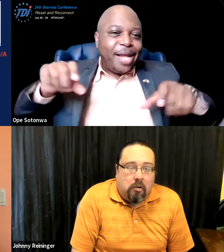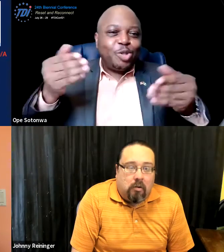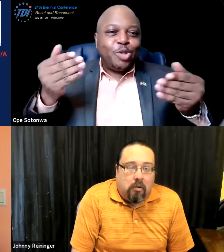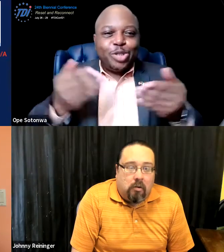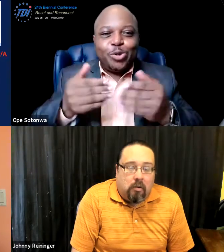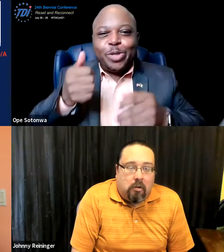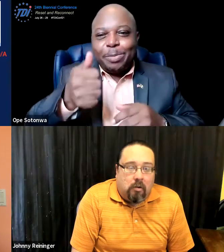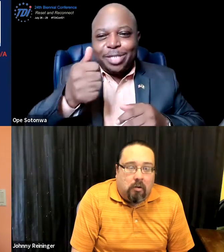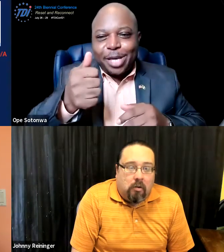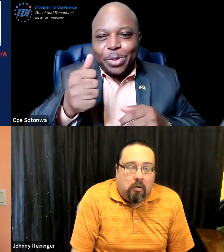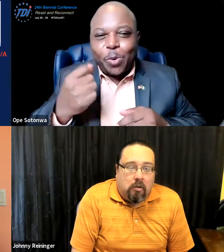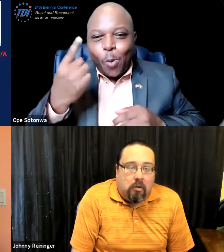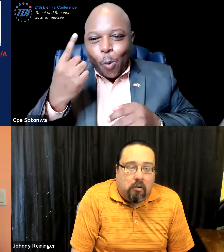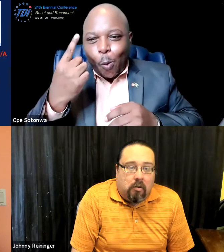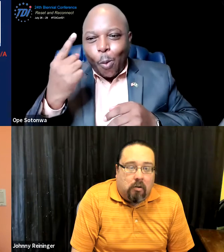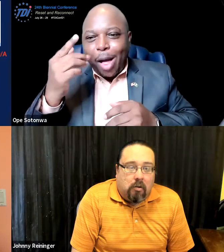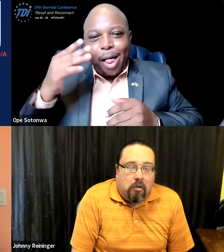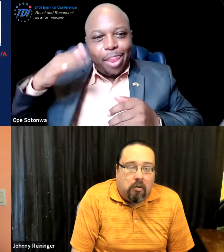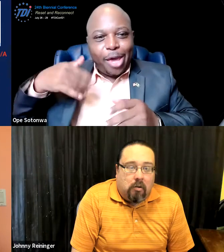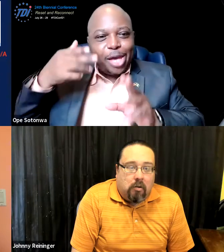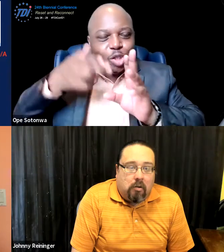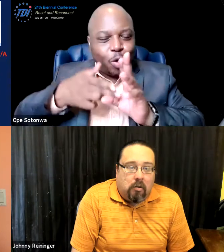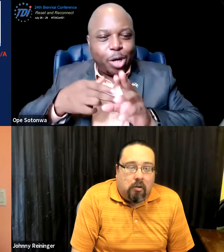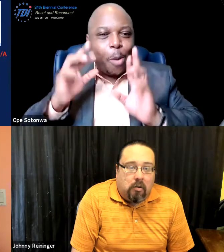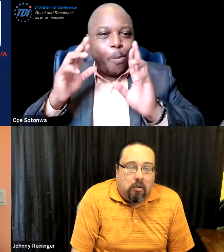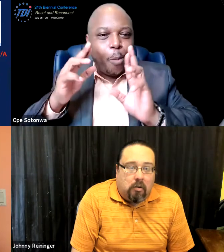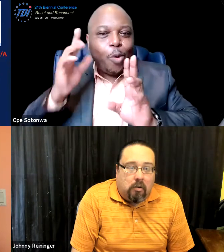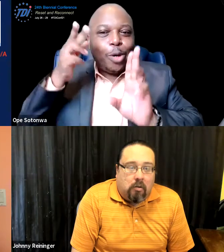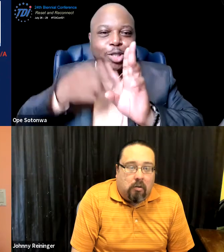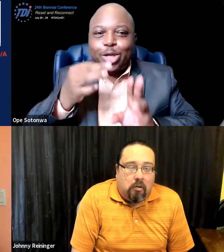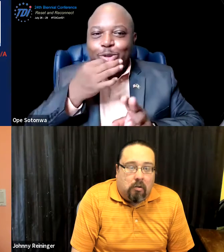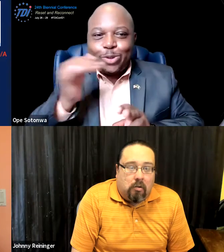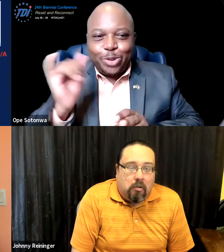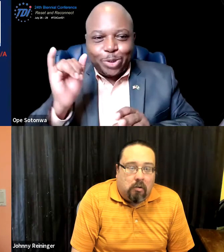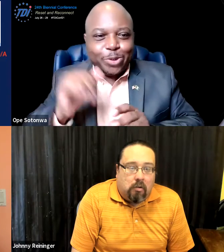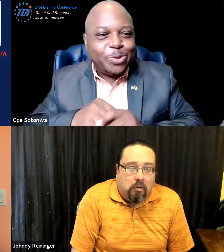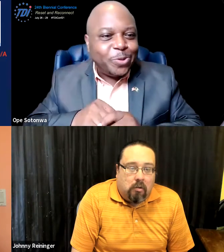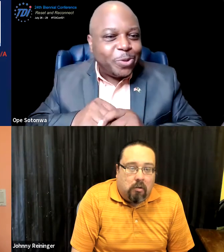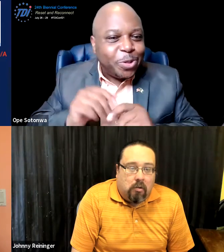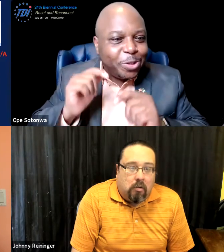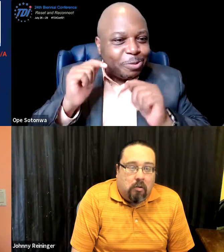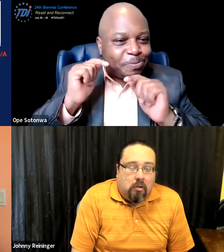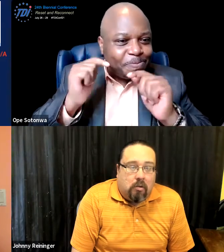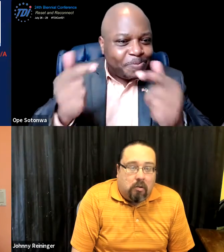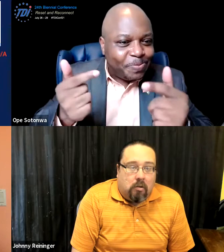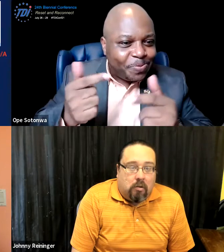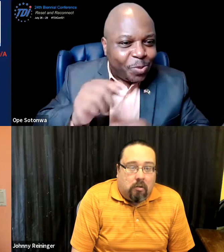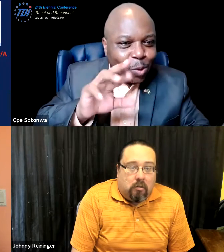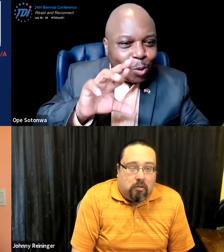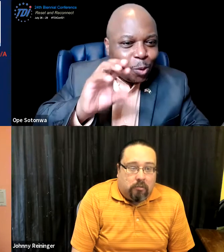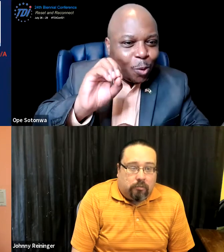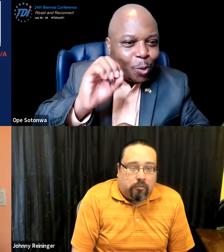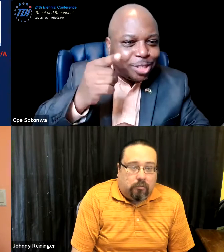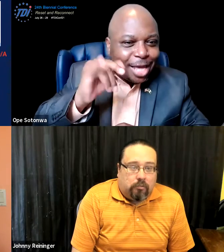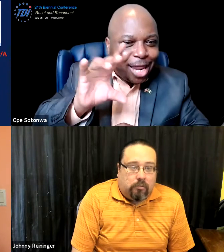And I'm going to turn it over to the rest of the panelists to introduce themselves. One is going to be a